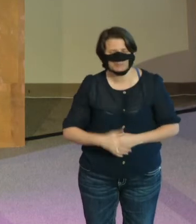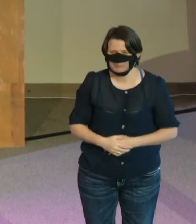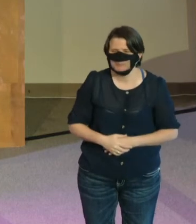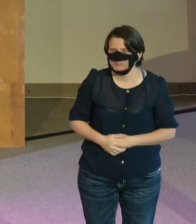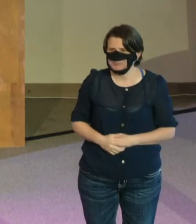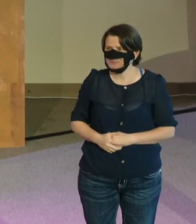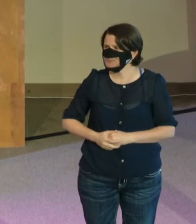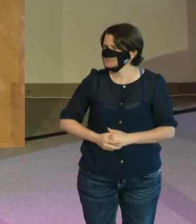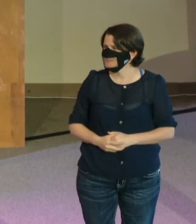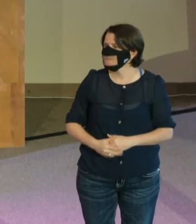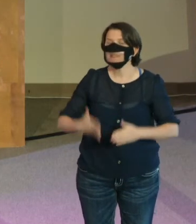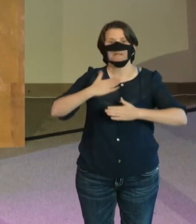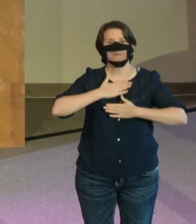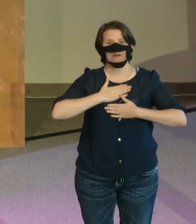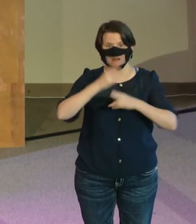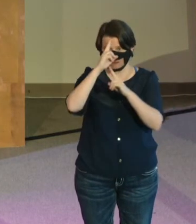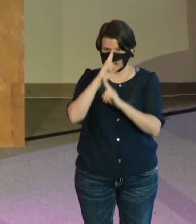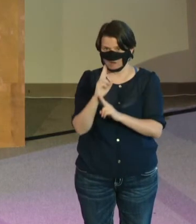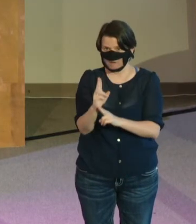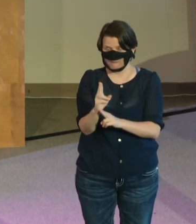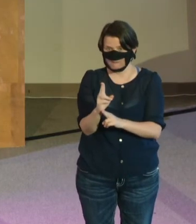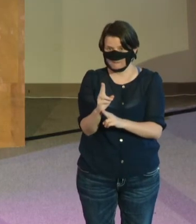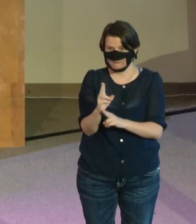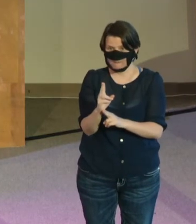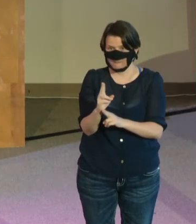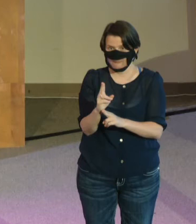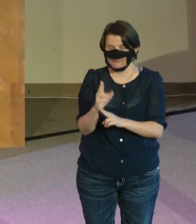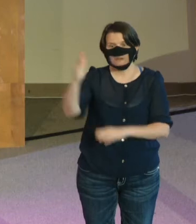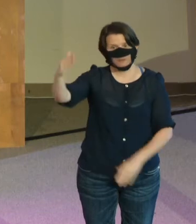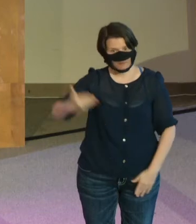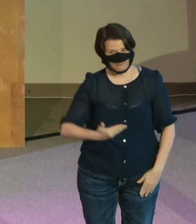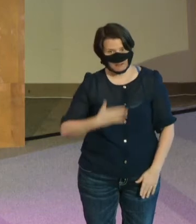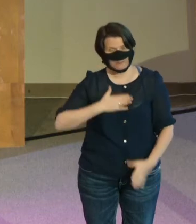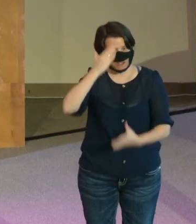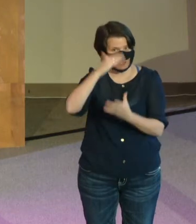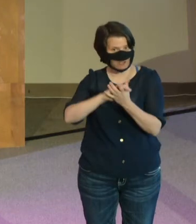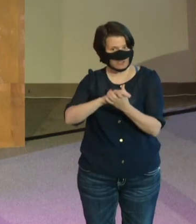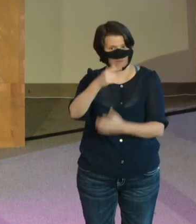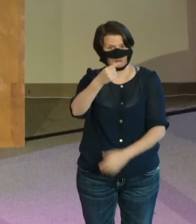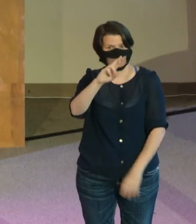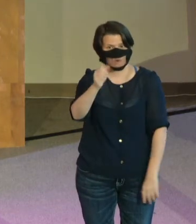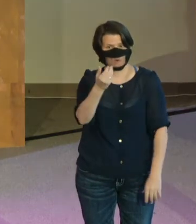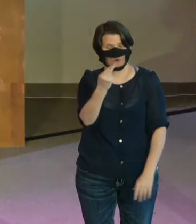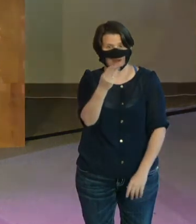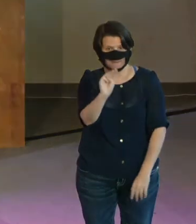So it is my honor to invite my husband, Graham, up to do the opening